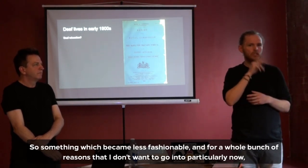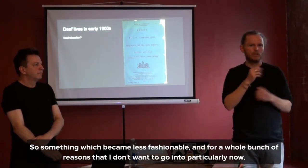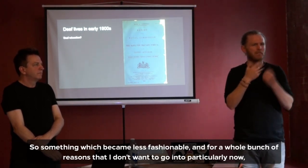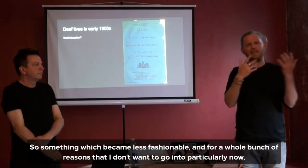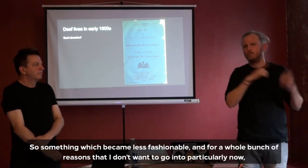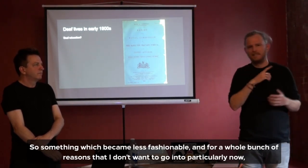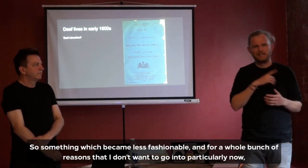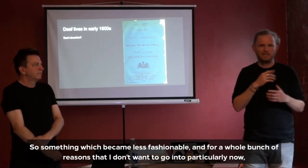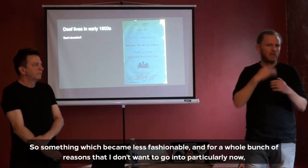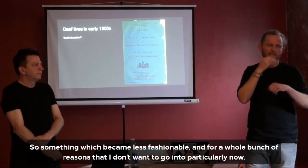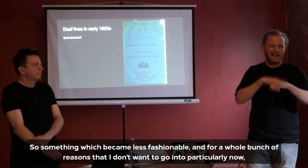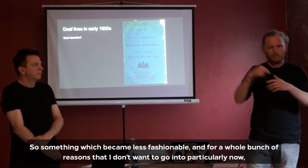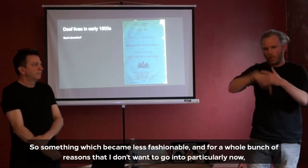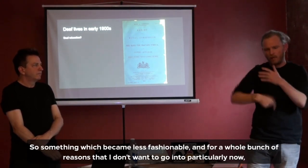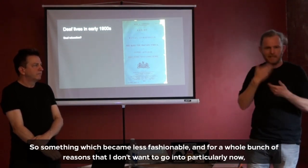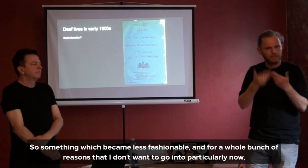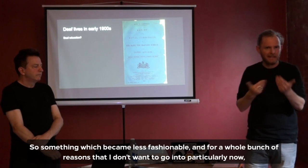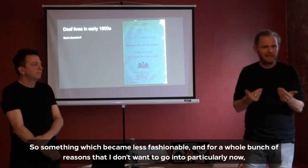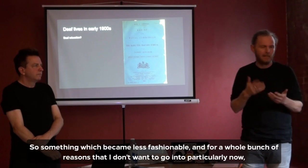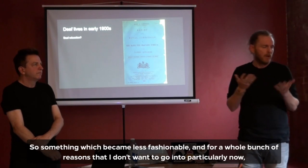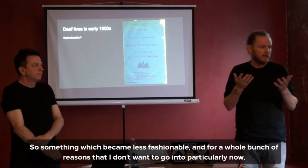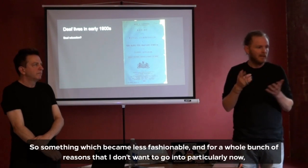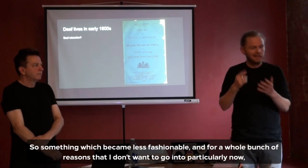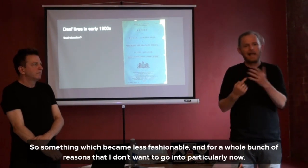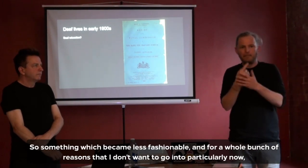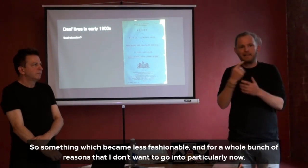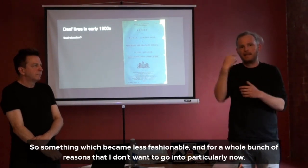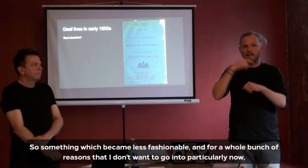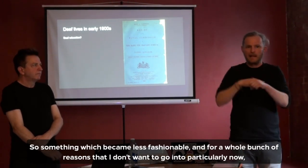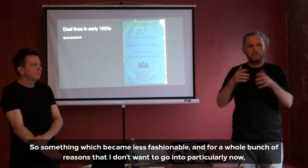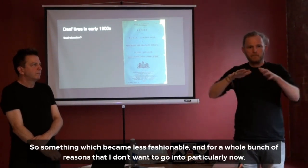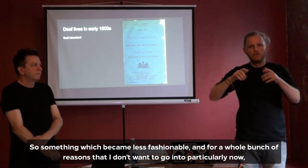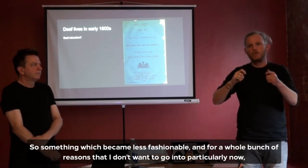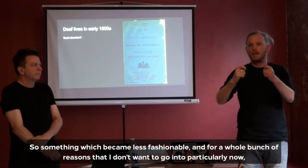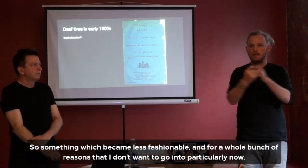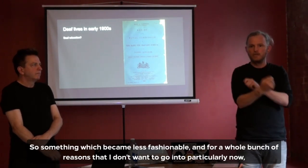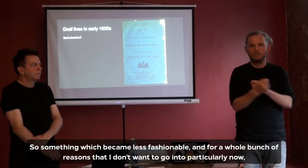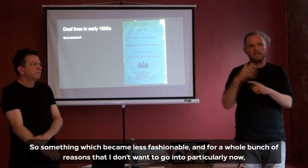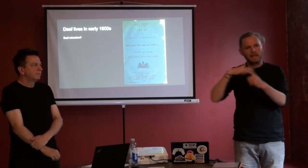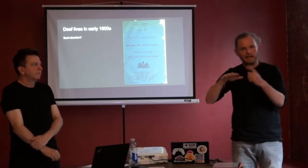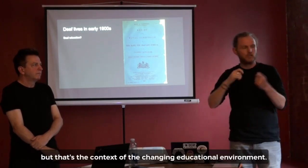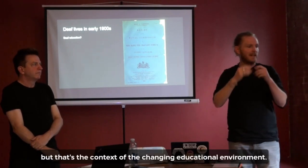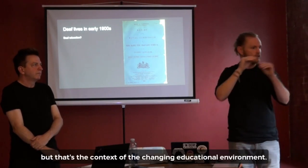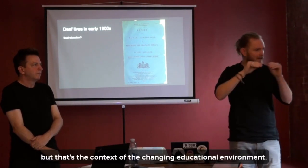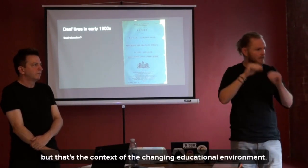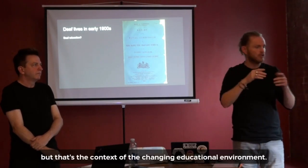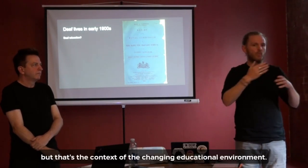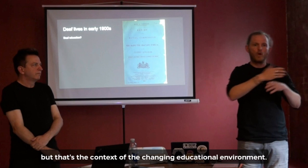fashionable, and for a whole bunch of reasons that I don't want to go into particularly now, but that's the